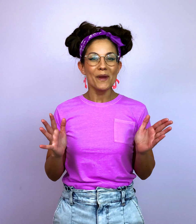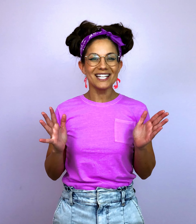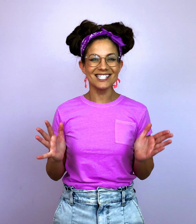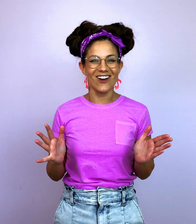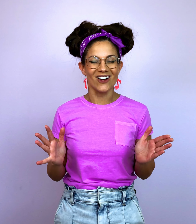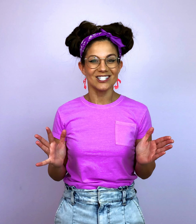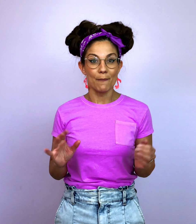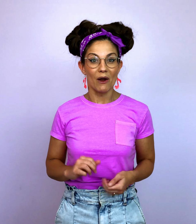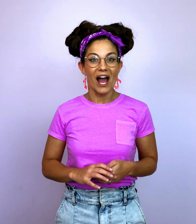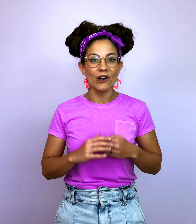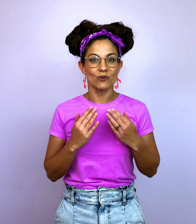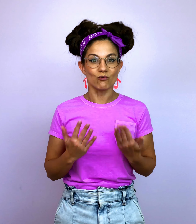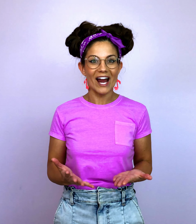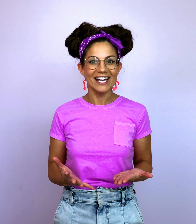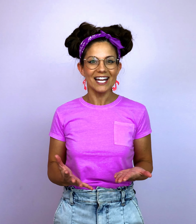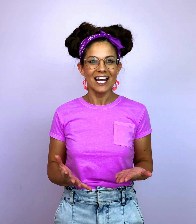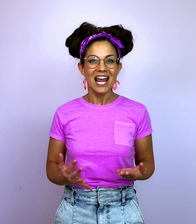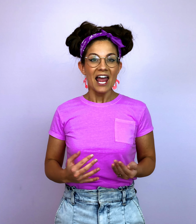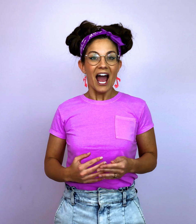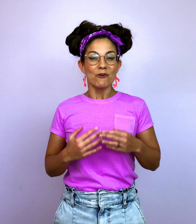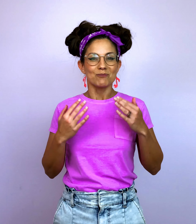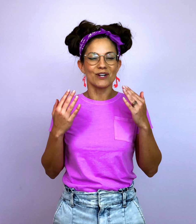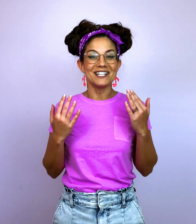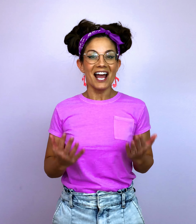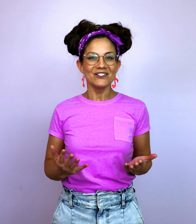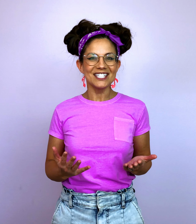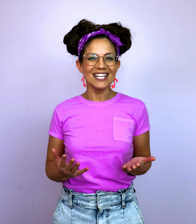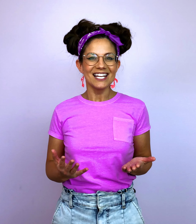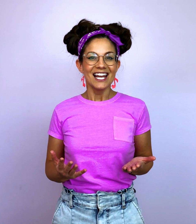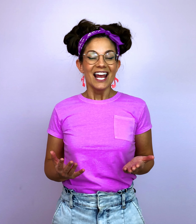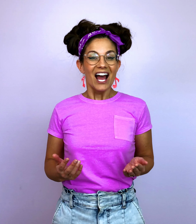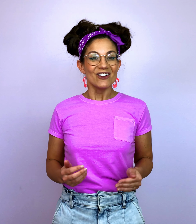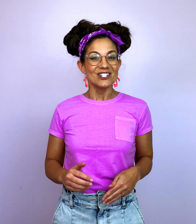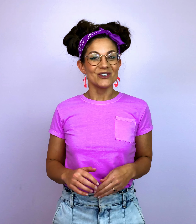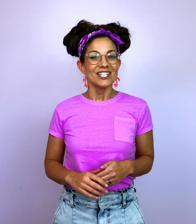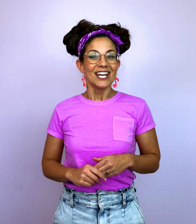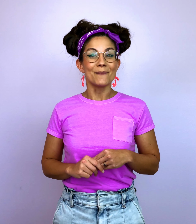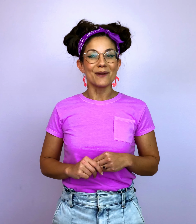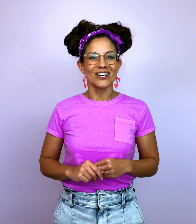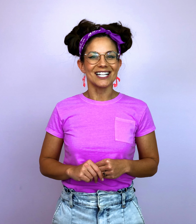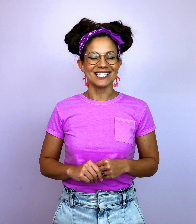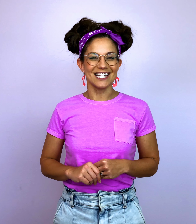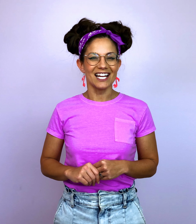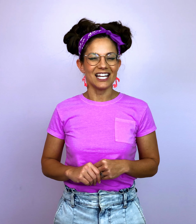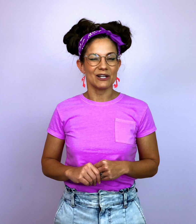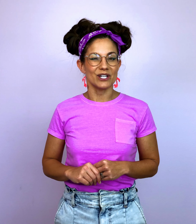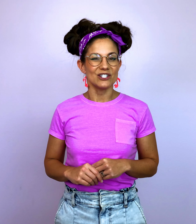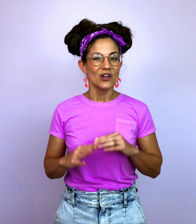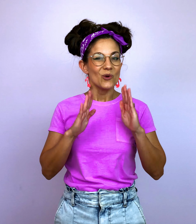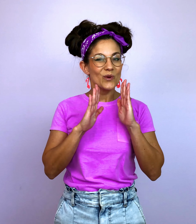many songs about how to write it, how to pronounce it, how to do it in American Sign Language,